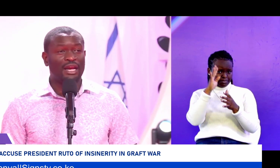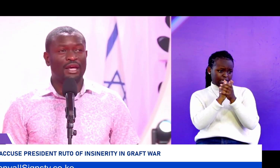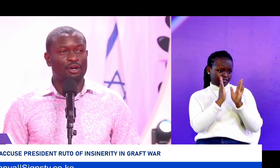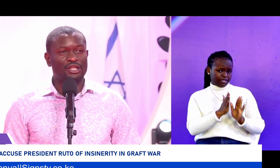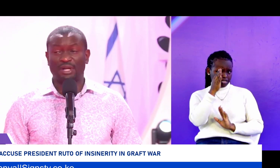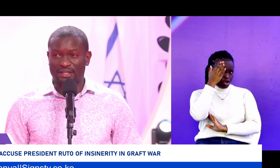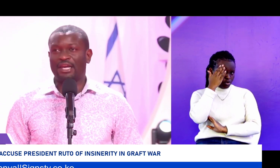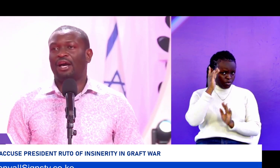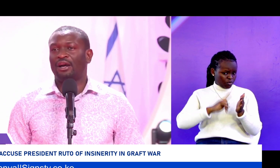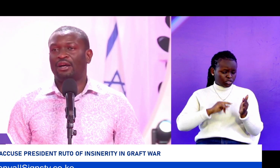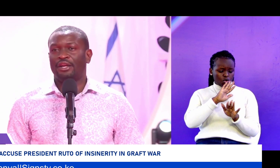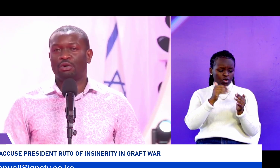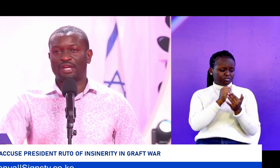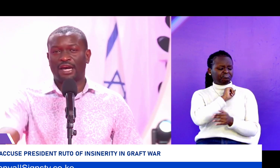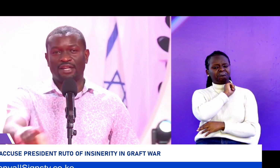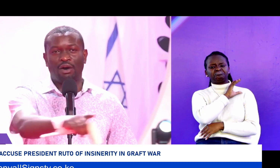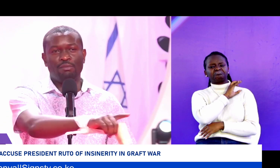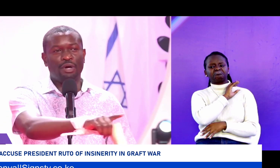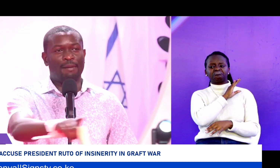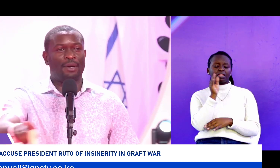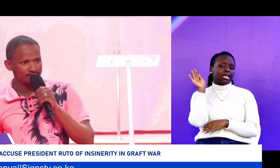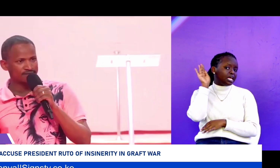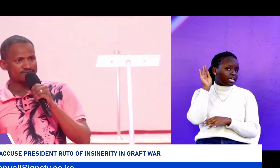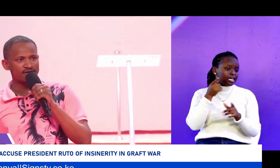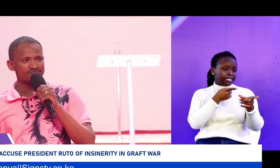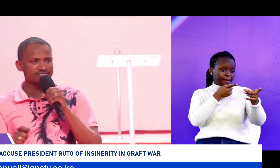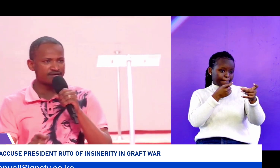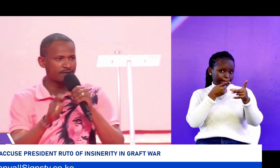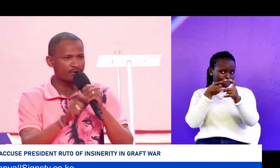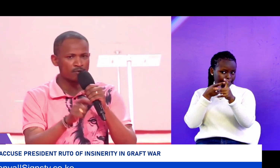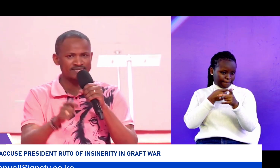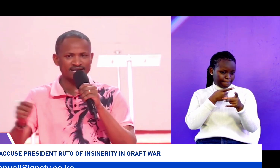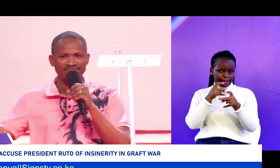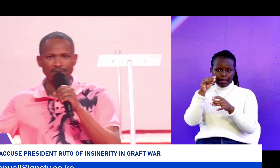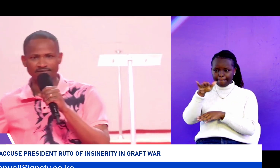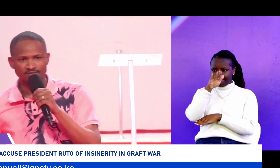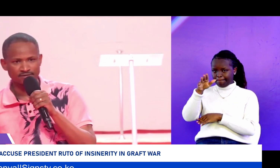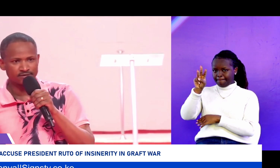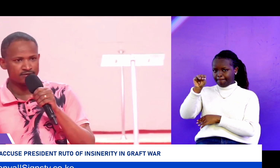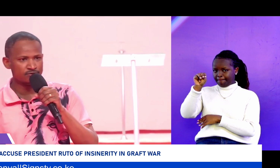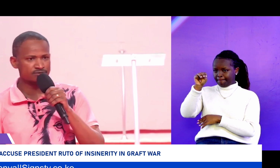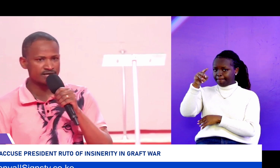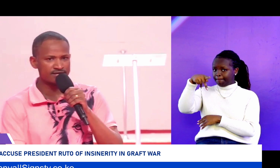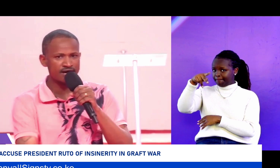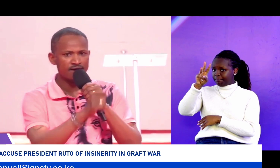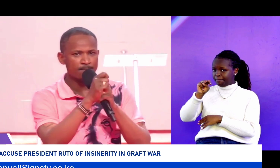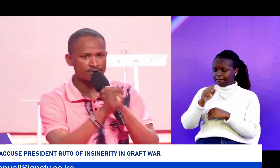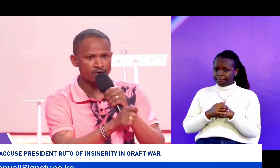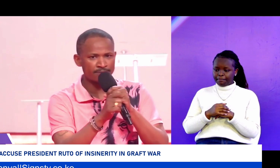kelele yote unasikia ni kutarget hawa bunge hapa. Instead of seeing the broad-based government, you see the